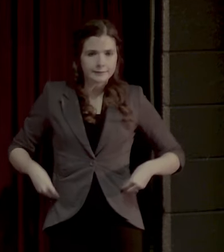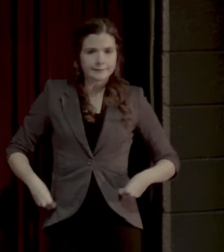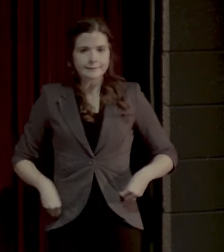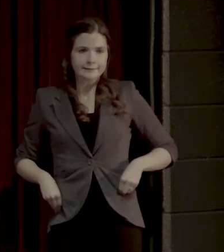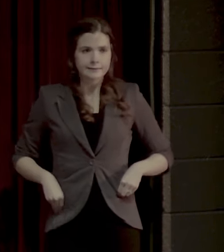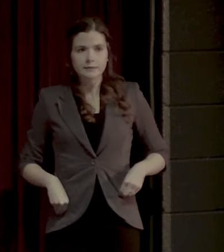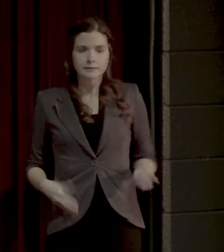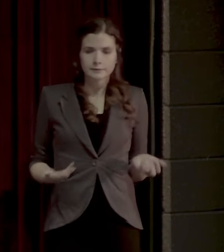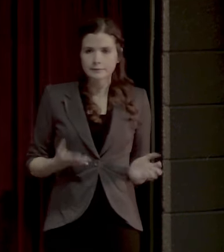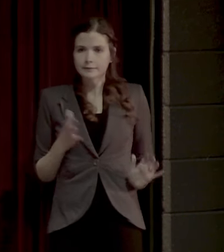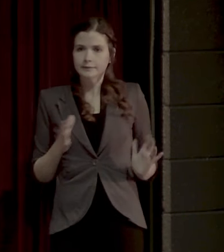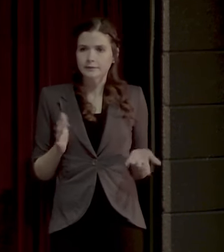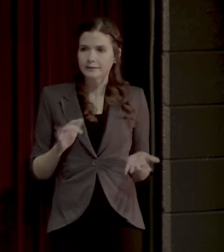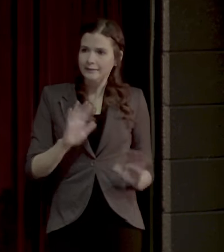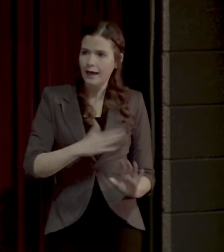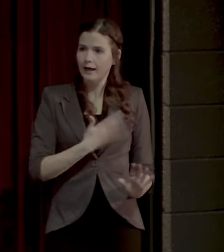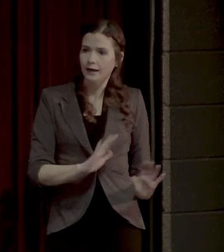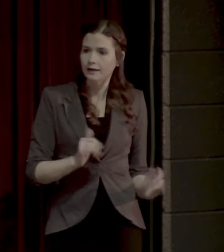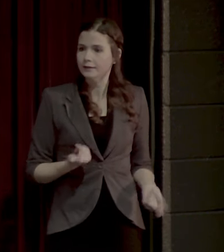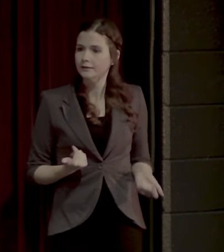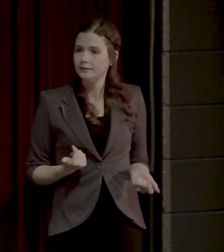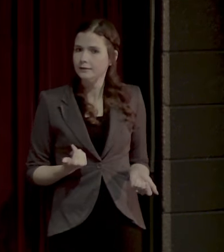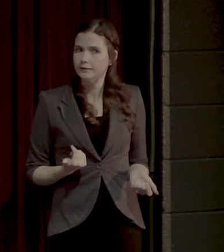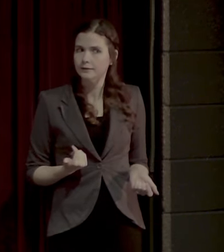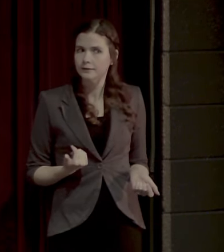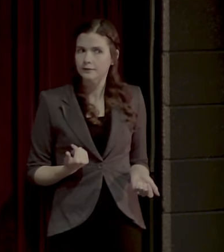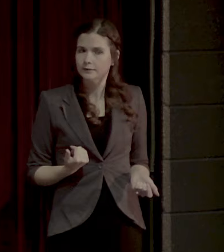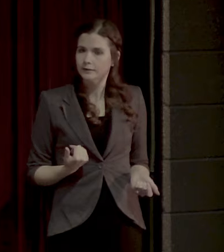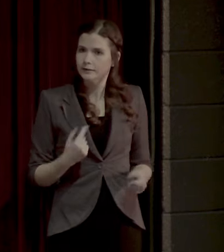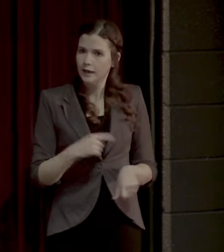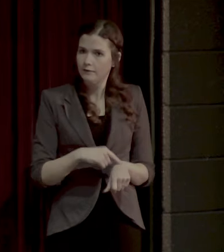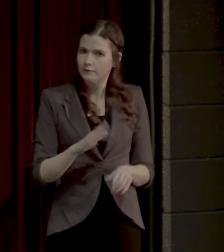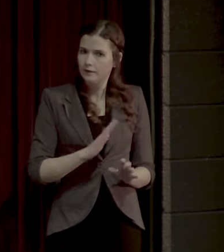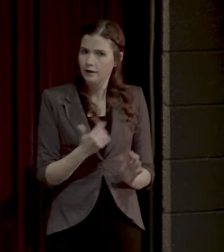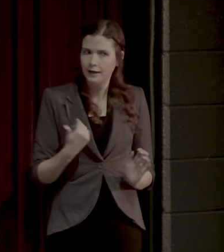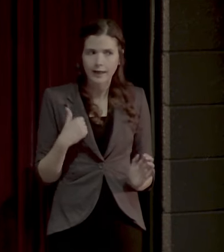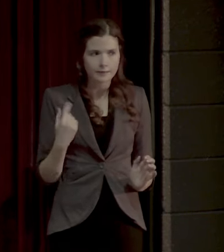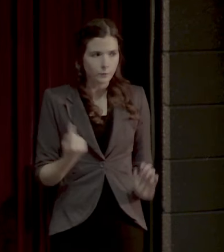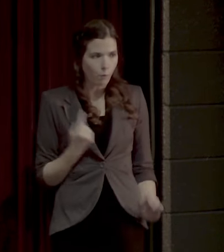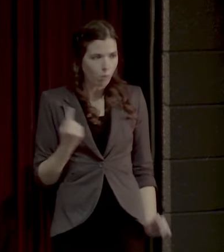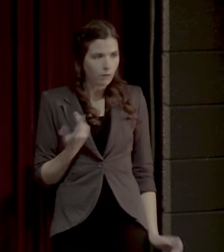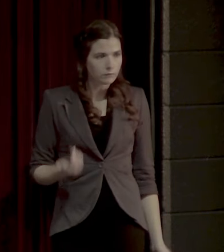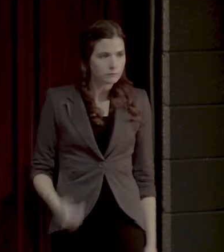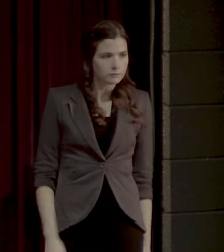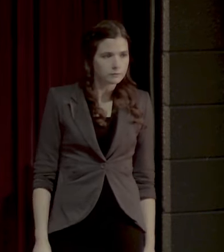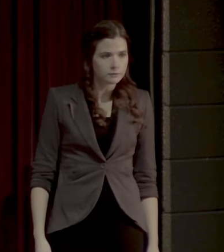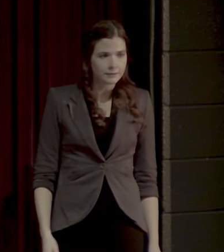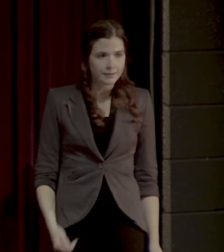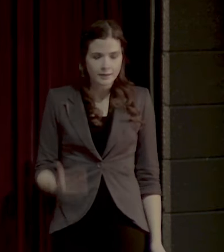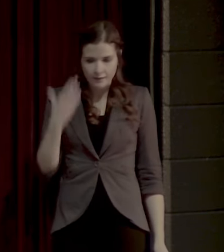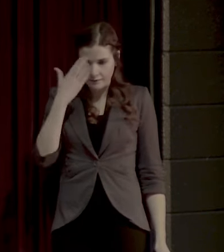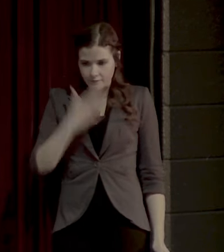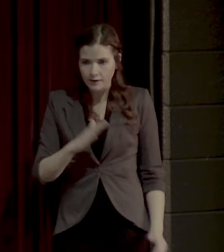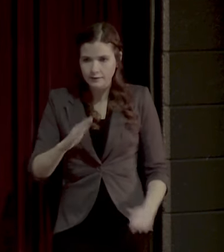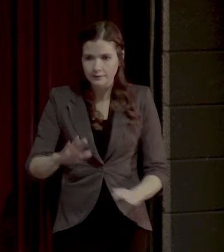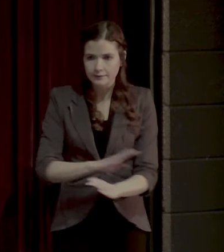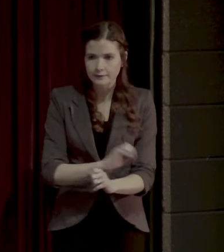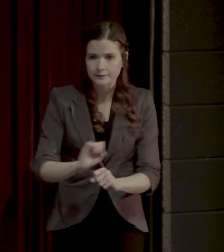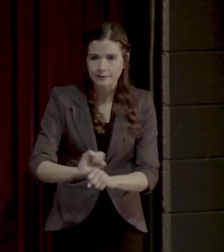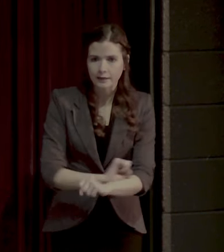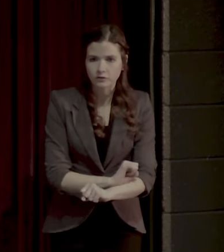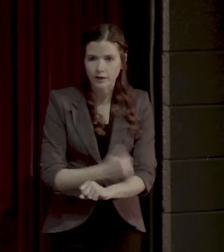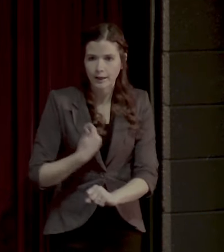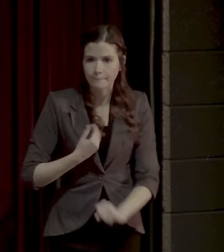stage, and we sing. And then it comes time for the song where we have the solo. Right in the front of the stage, there's a